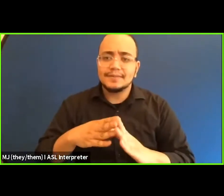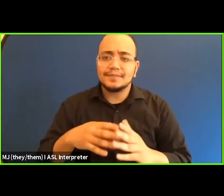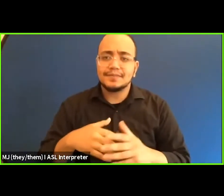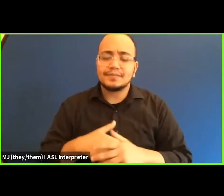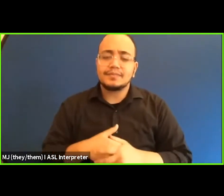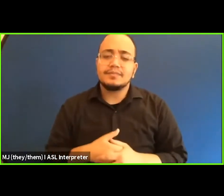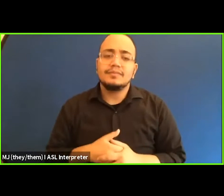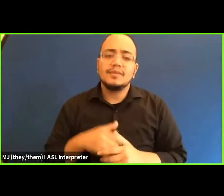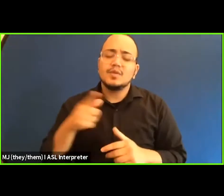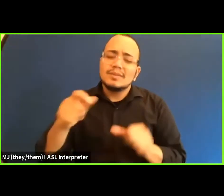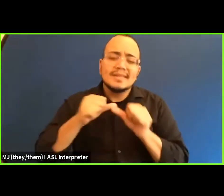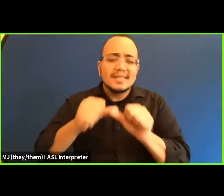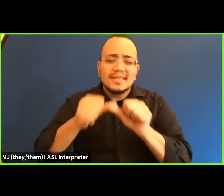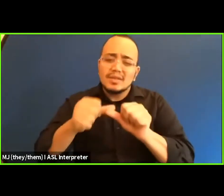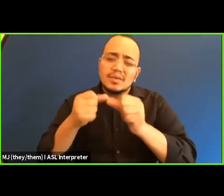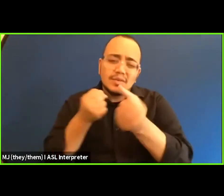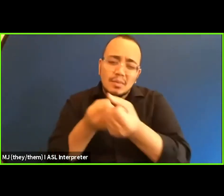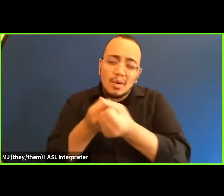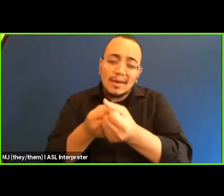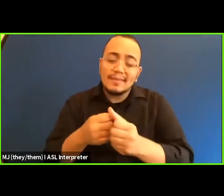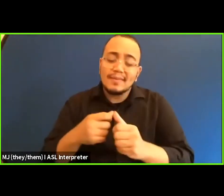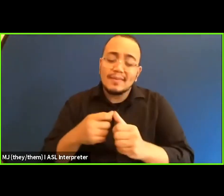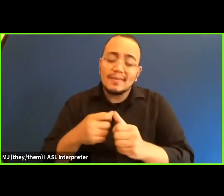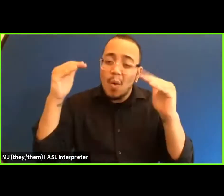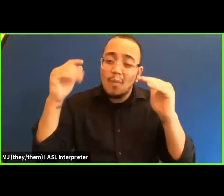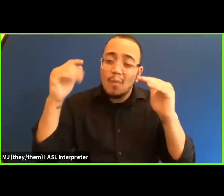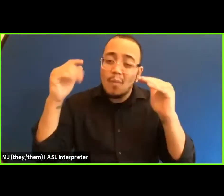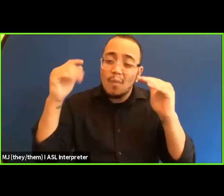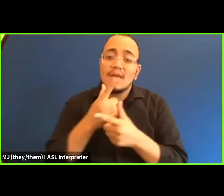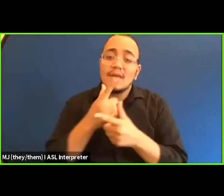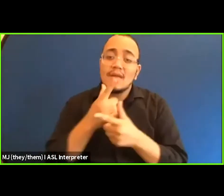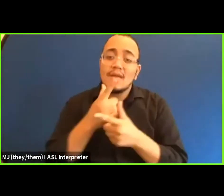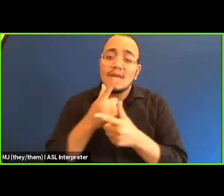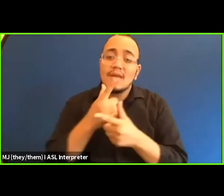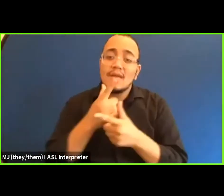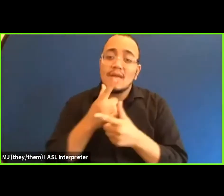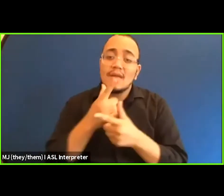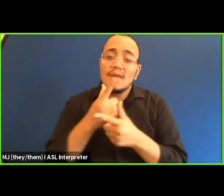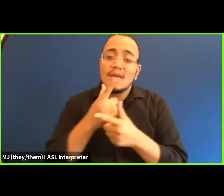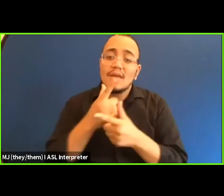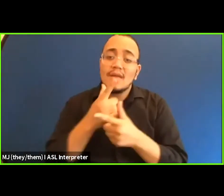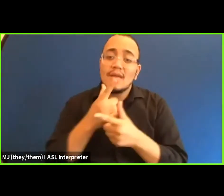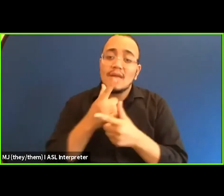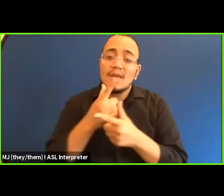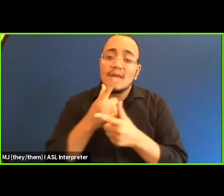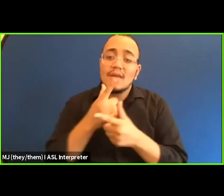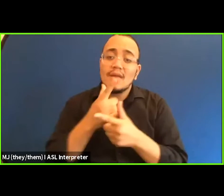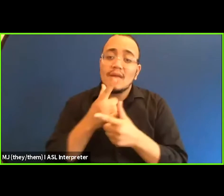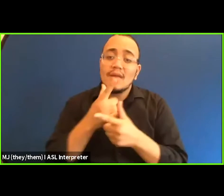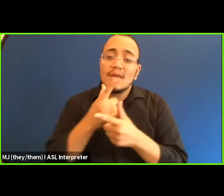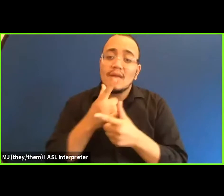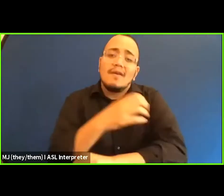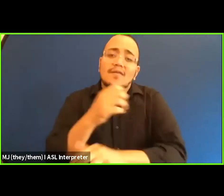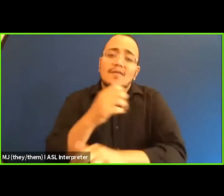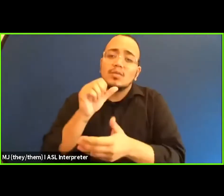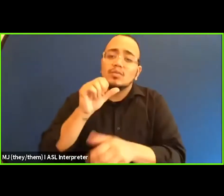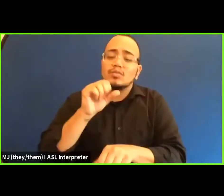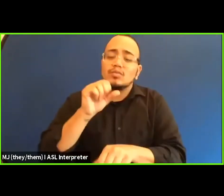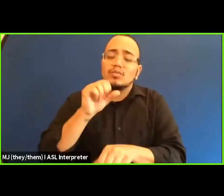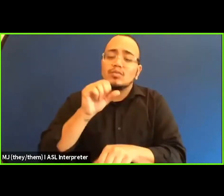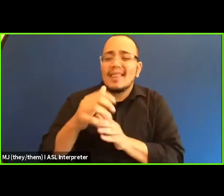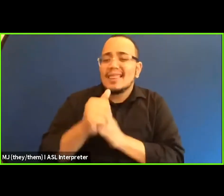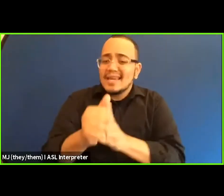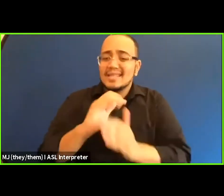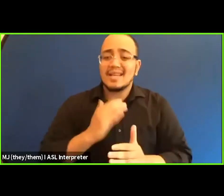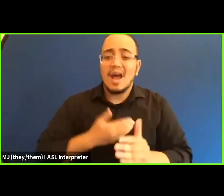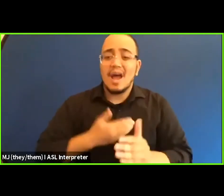torches of hope for liberation for all people, your brilliant and powerful work is and has been a trailblazer for the transformation that is happening